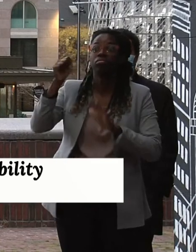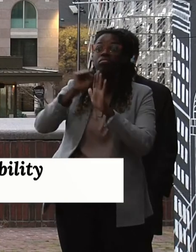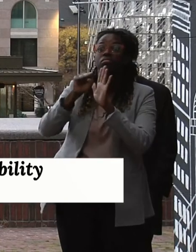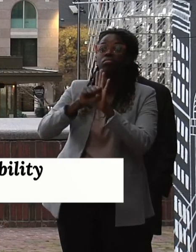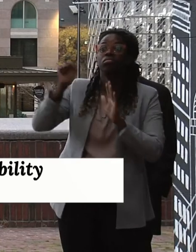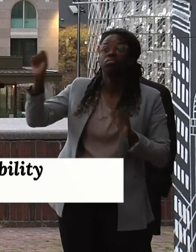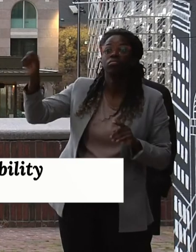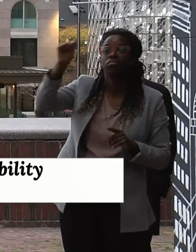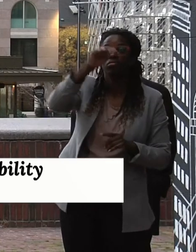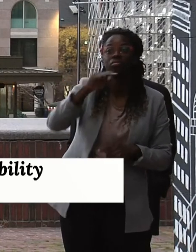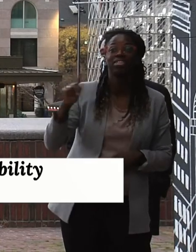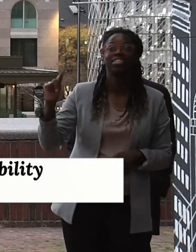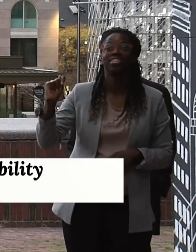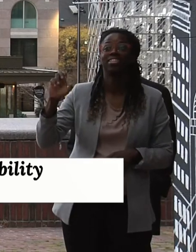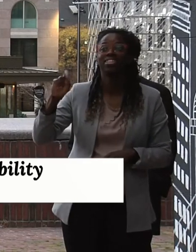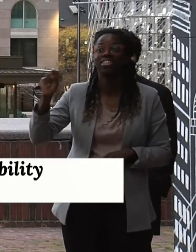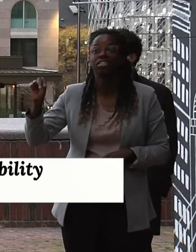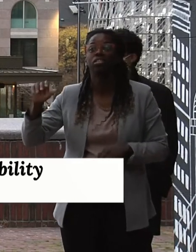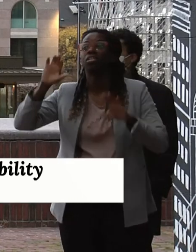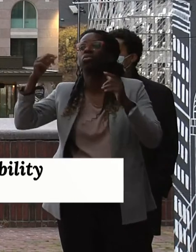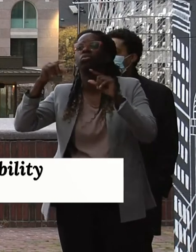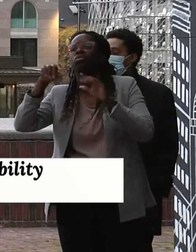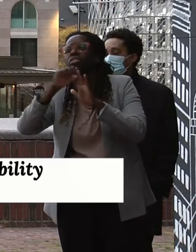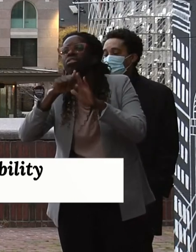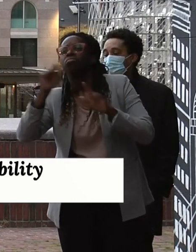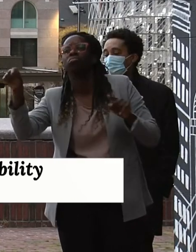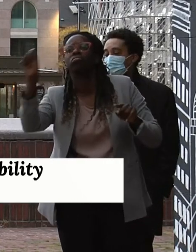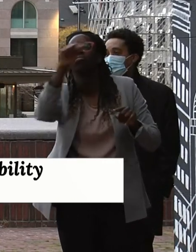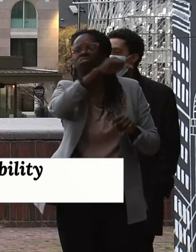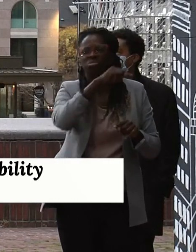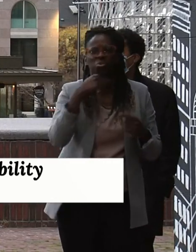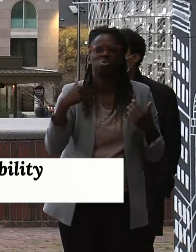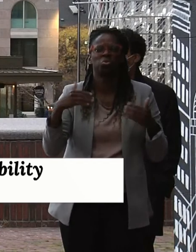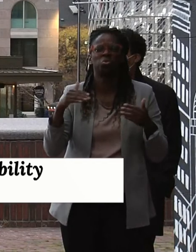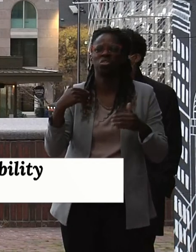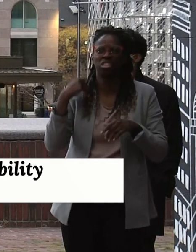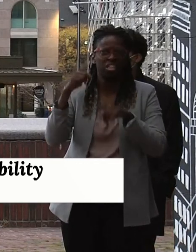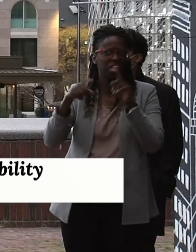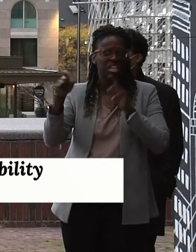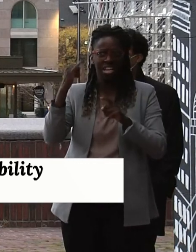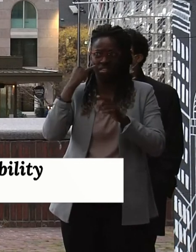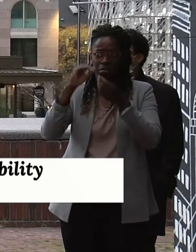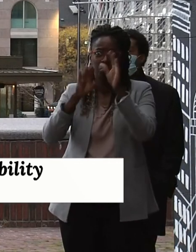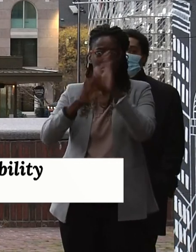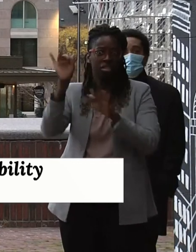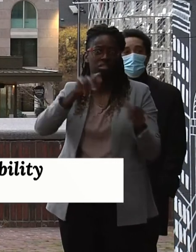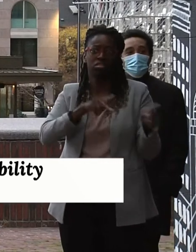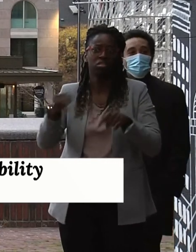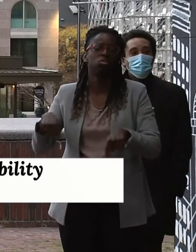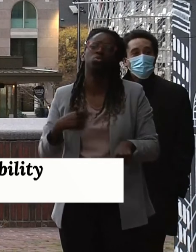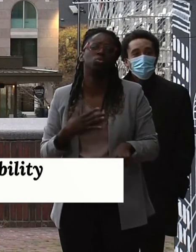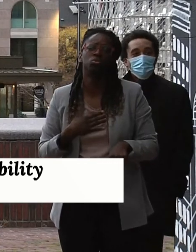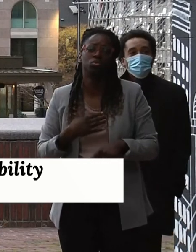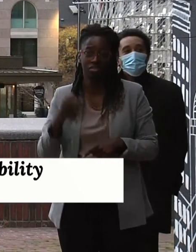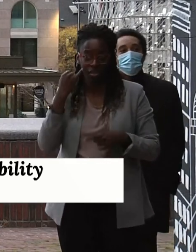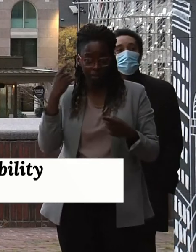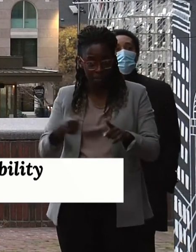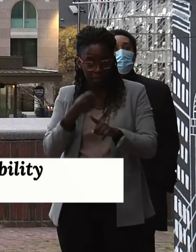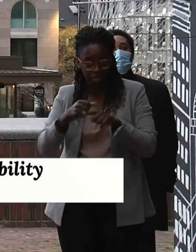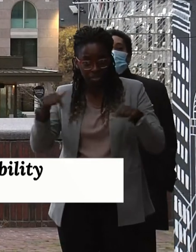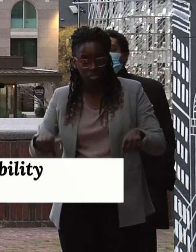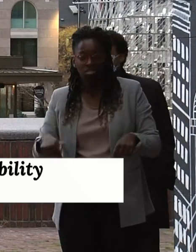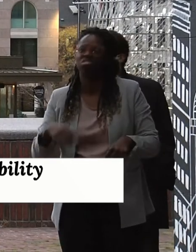world, quite honestly, we cannot afford to have that in Boston. If we do, then we're going to be shutting everything down again. And I think that a second shutdown here,